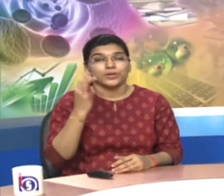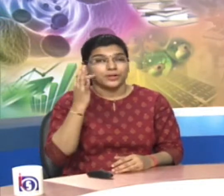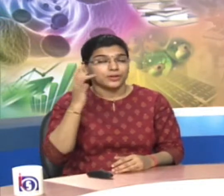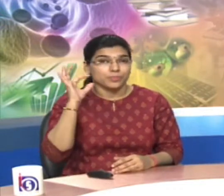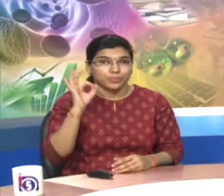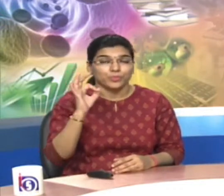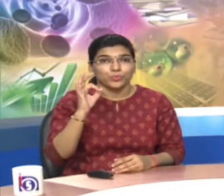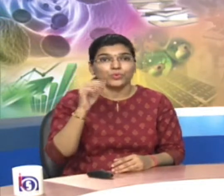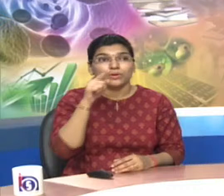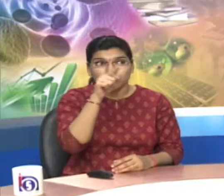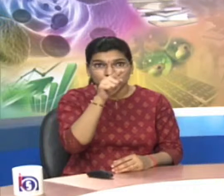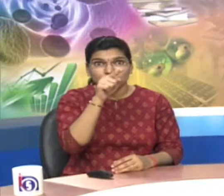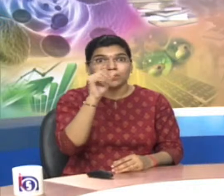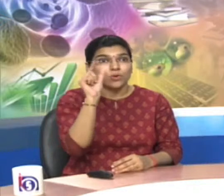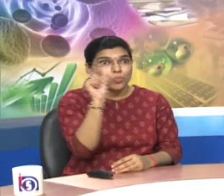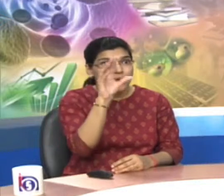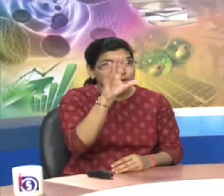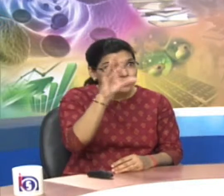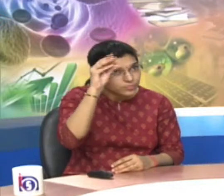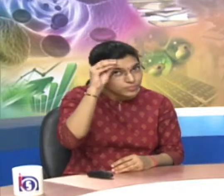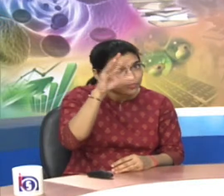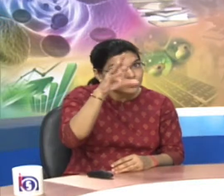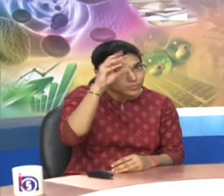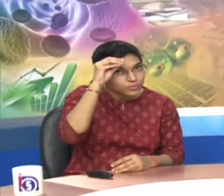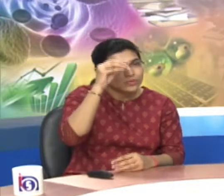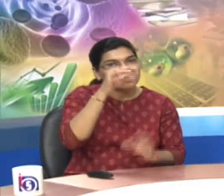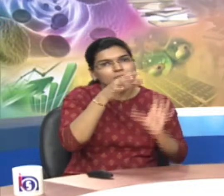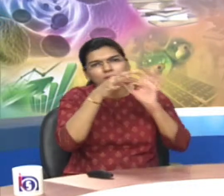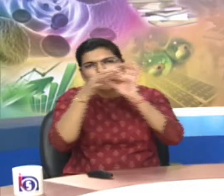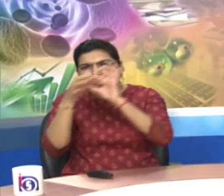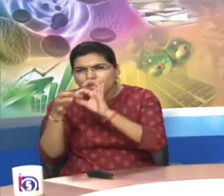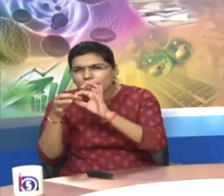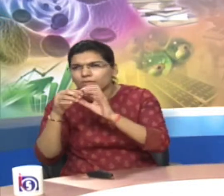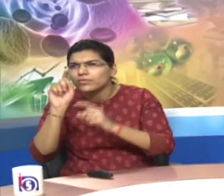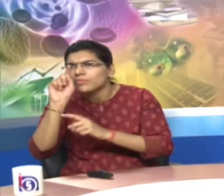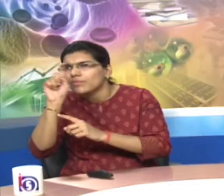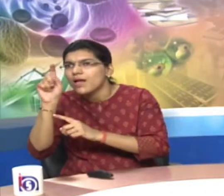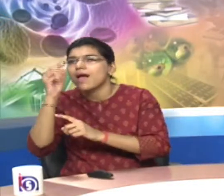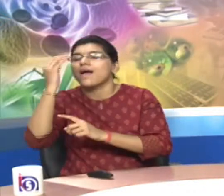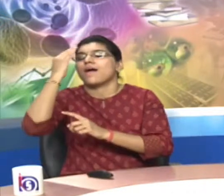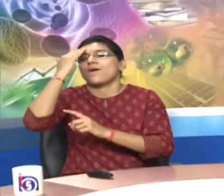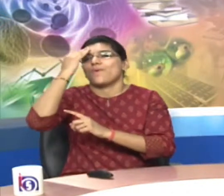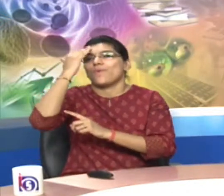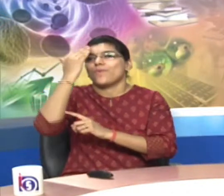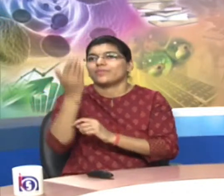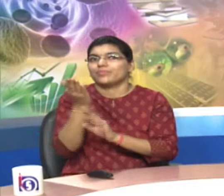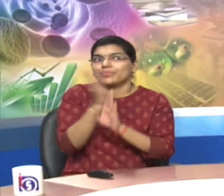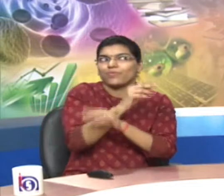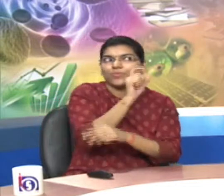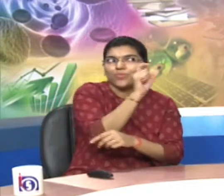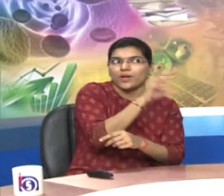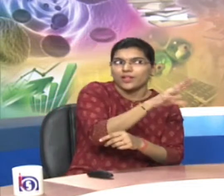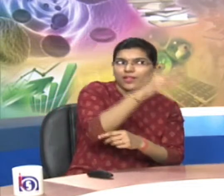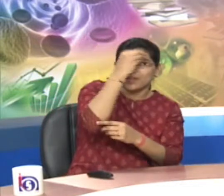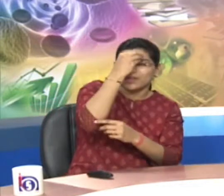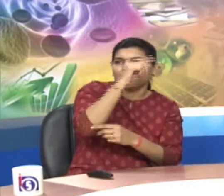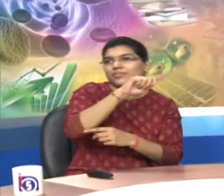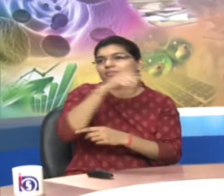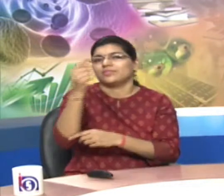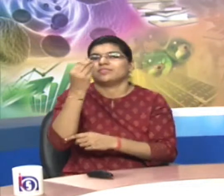Now there are some good effects that is good for you all to learn, so that will help you